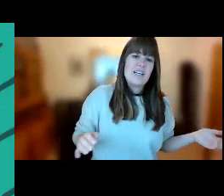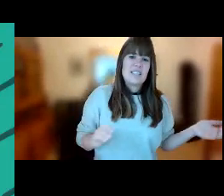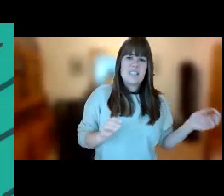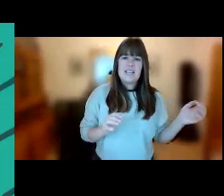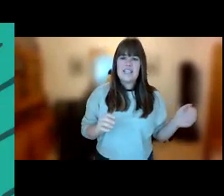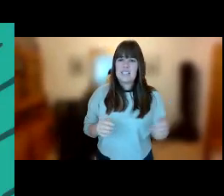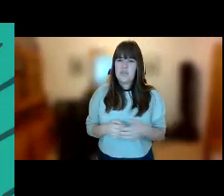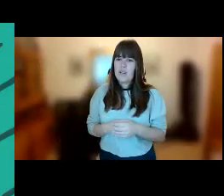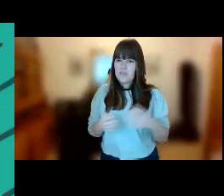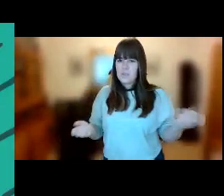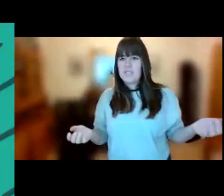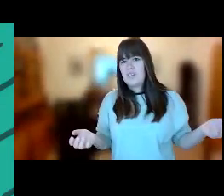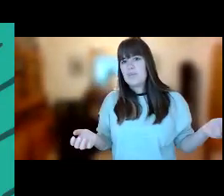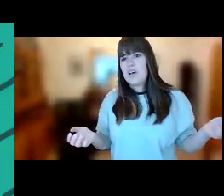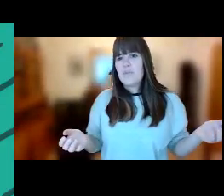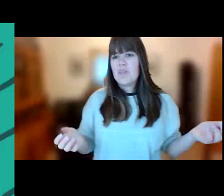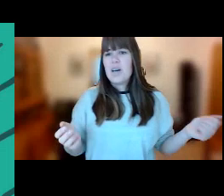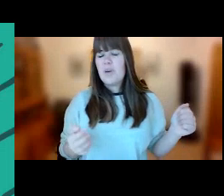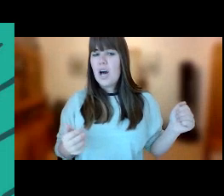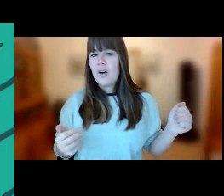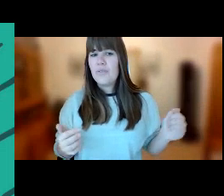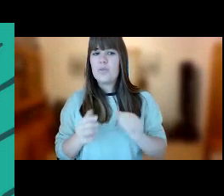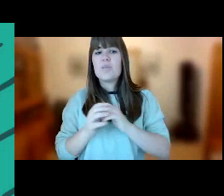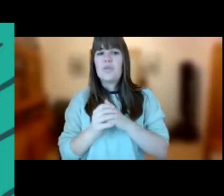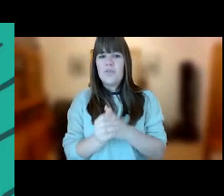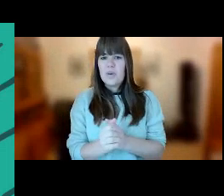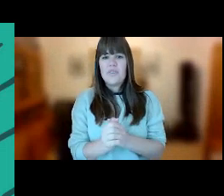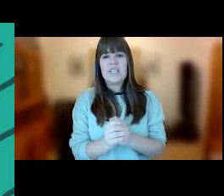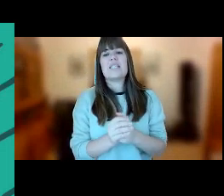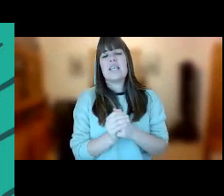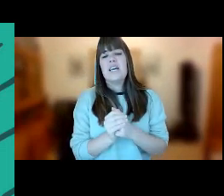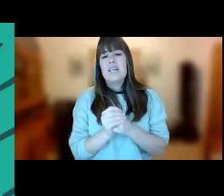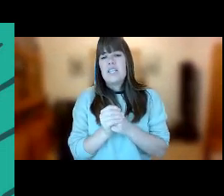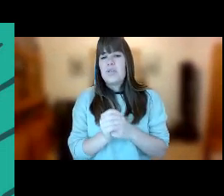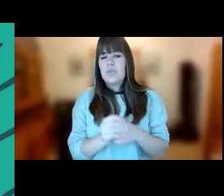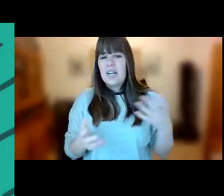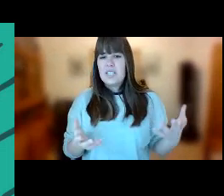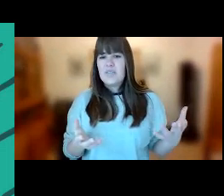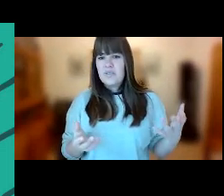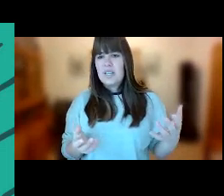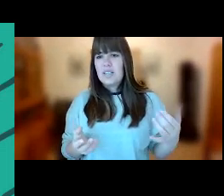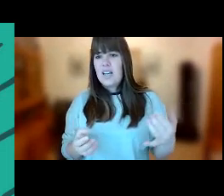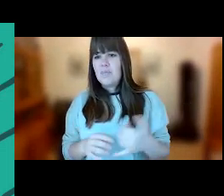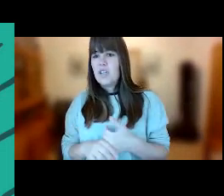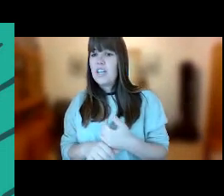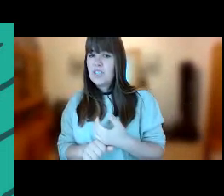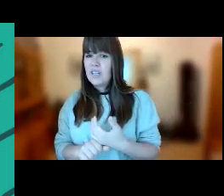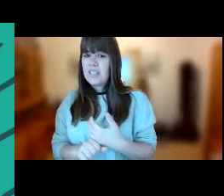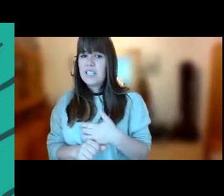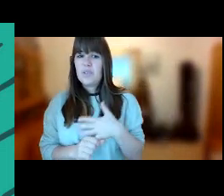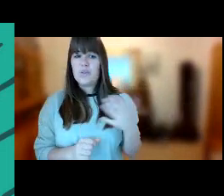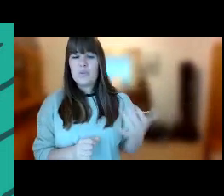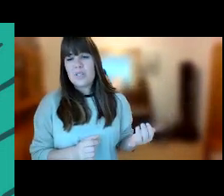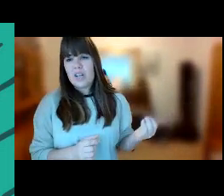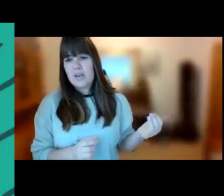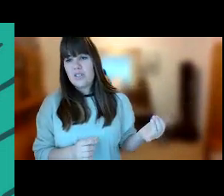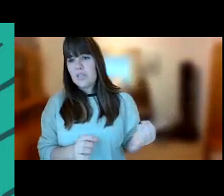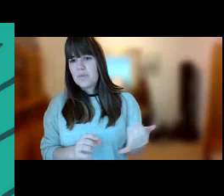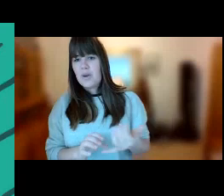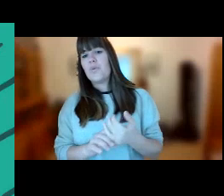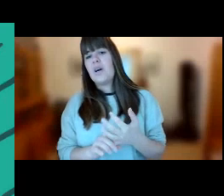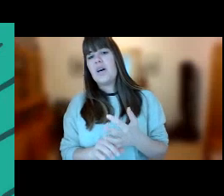So as I say, this is the workforce development arm that I'm part of for Sport for Confidence. So we do a range of different training opportunities. We